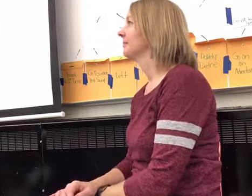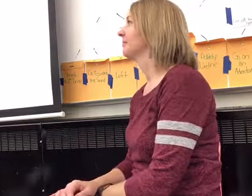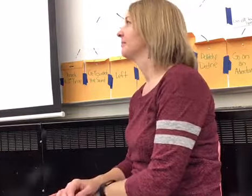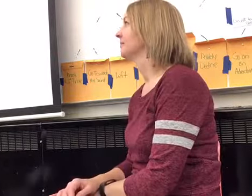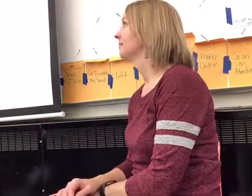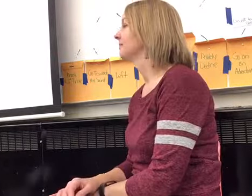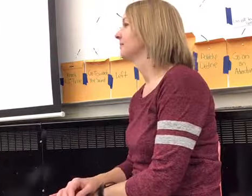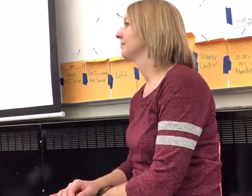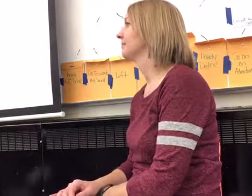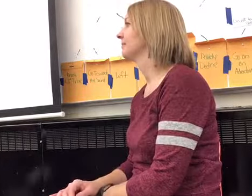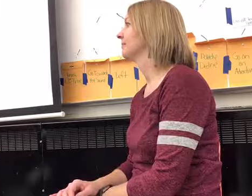Seem you're feeling real confident.